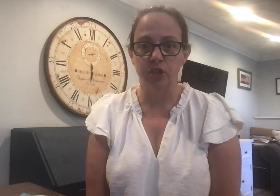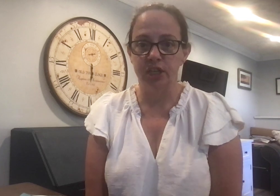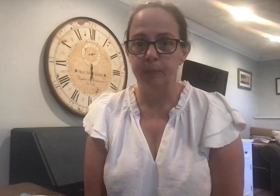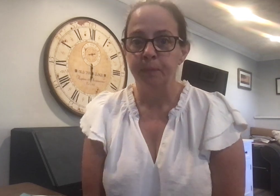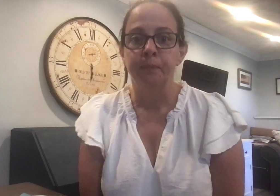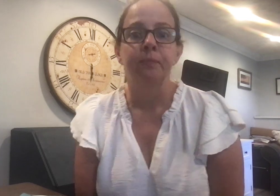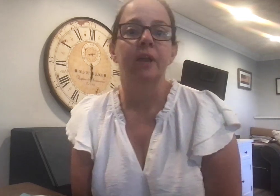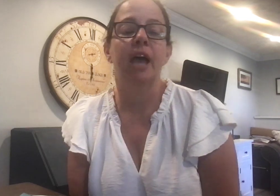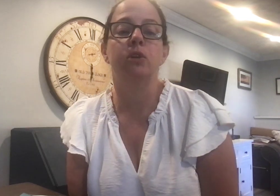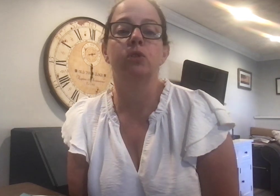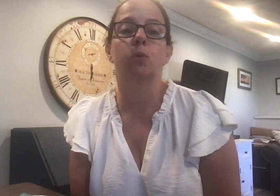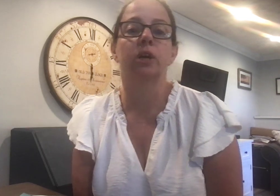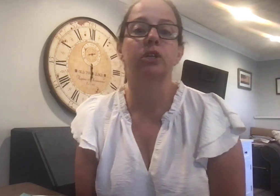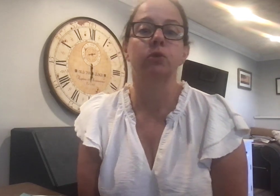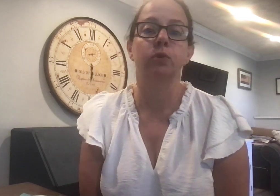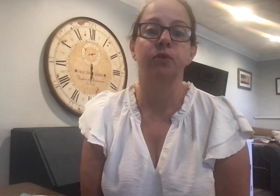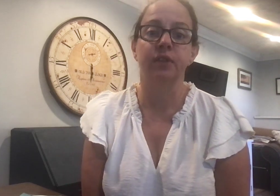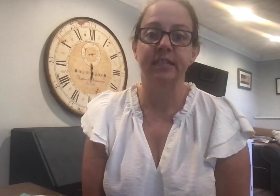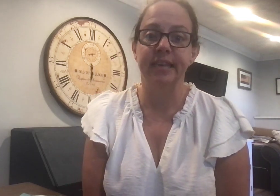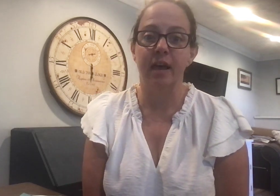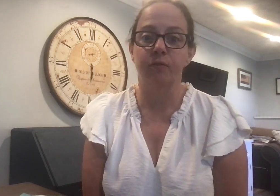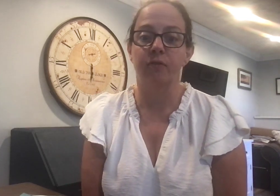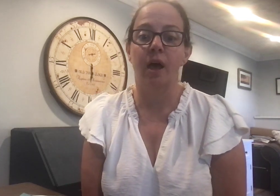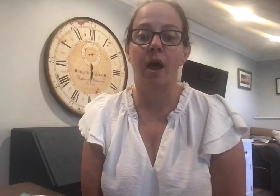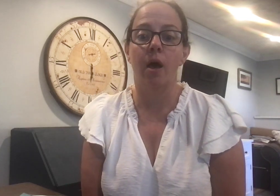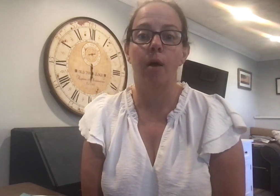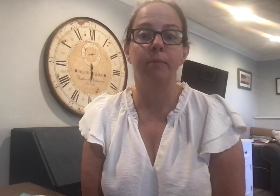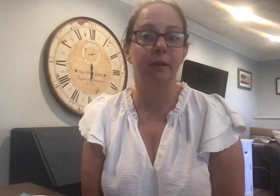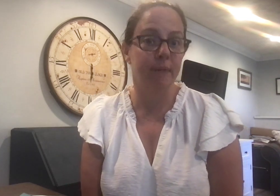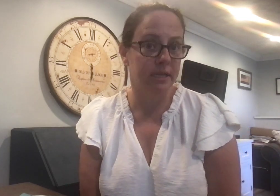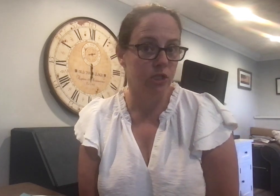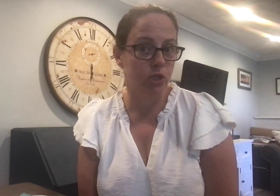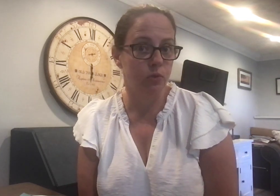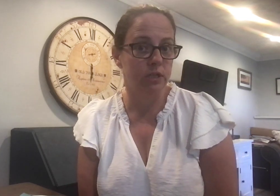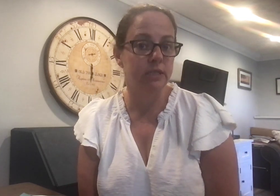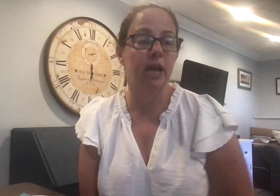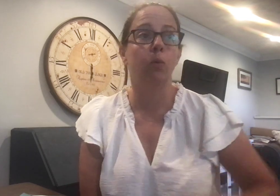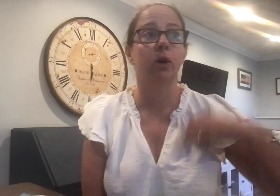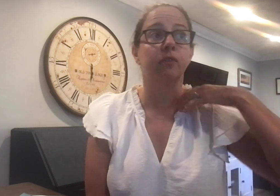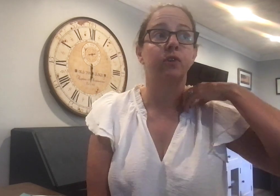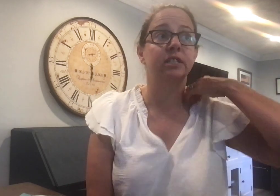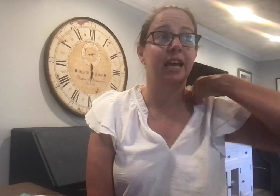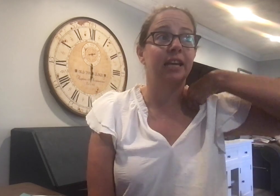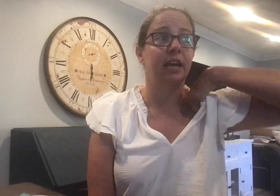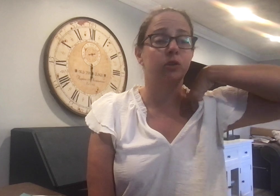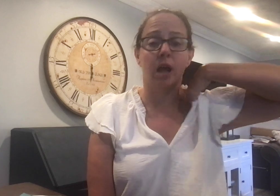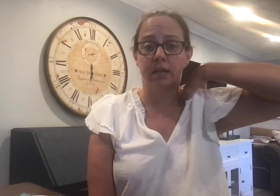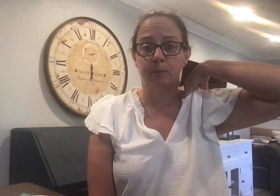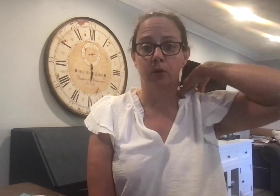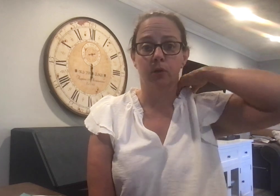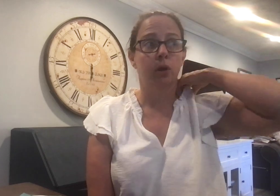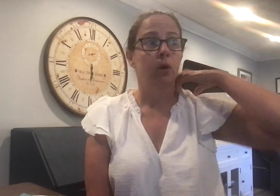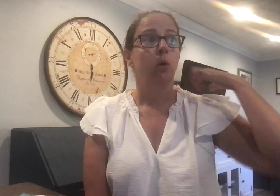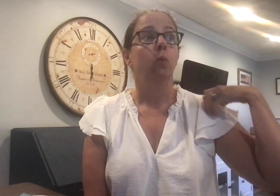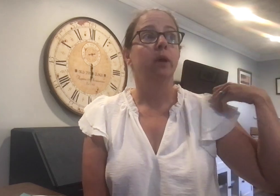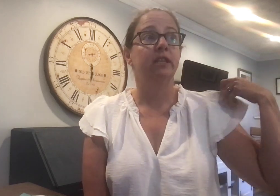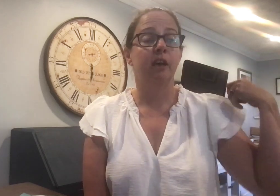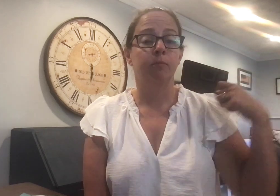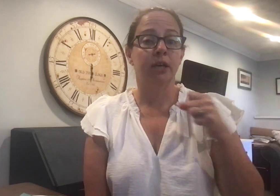psychology. I used to work at schools for the deaf in Massachusetts. I worked for a psychiatric hospital with deaf